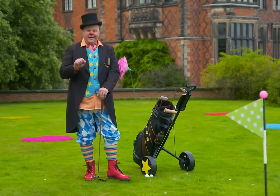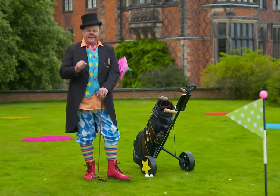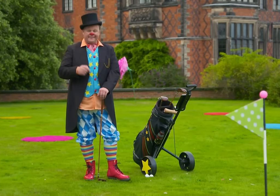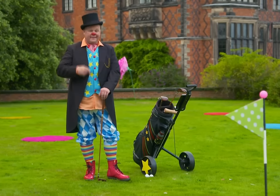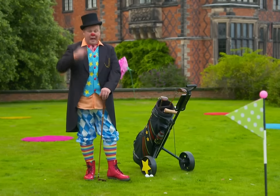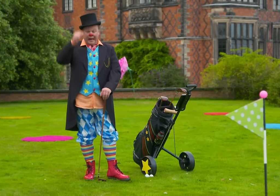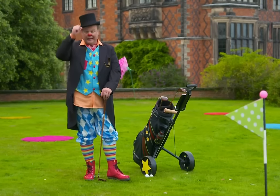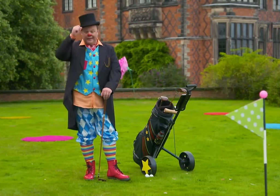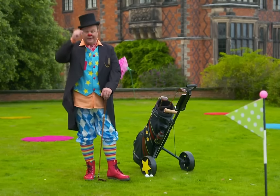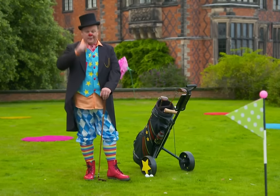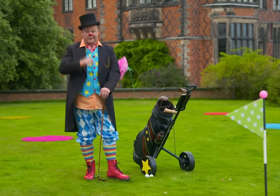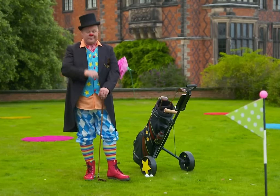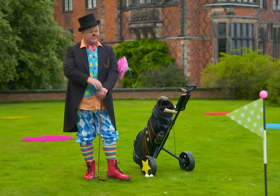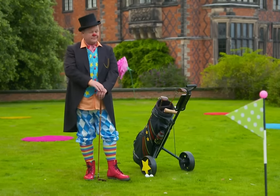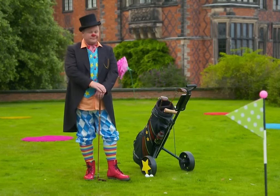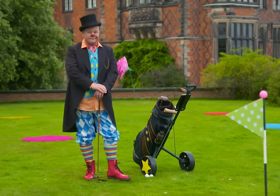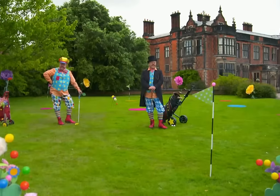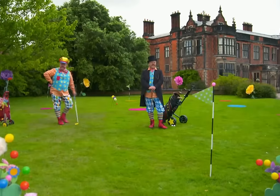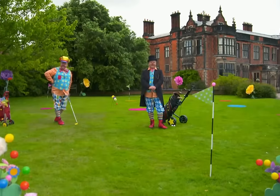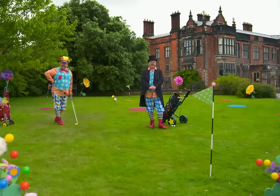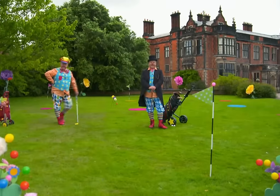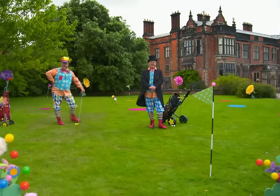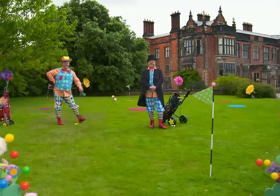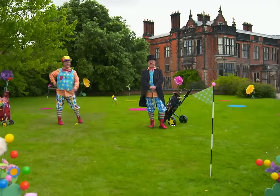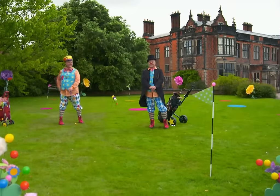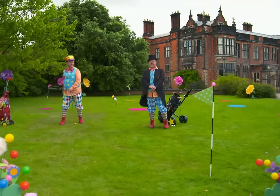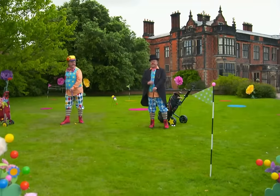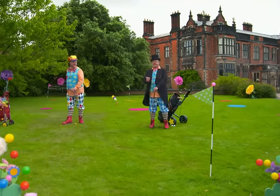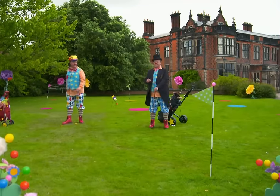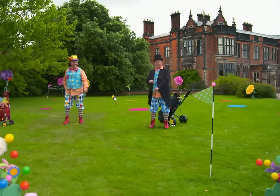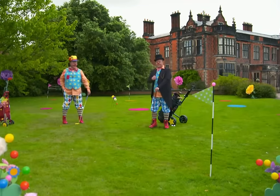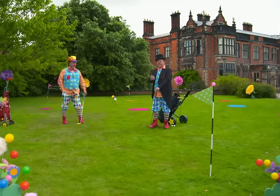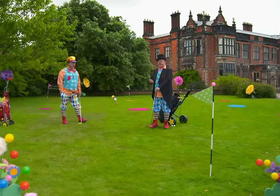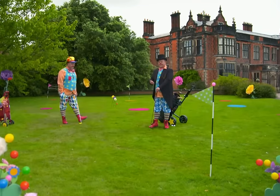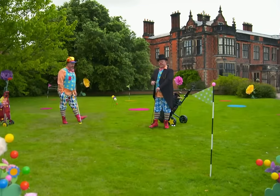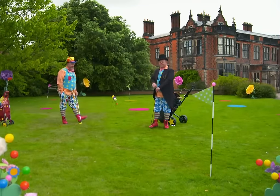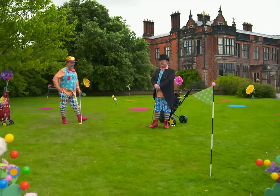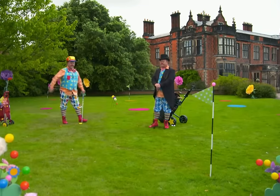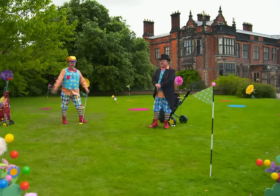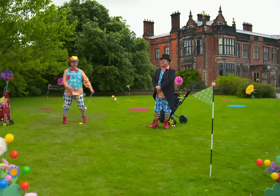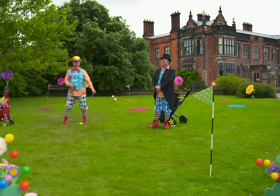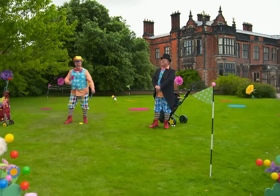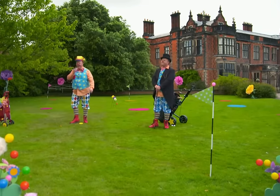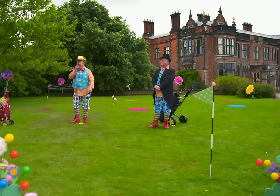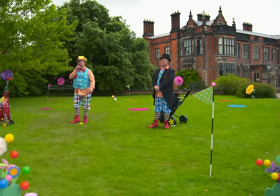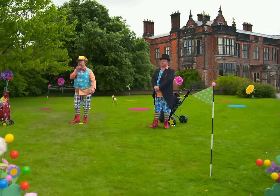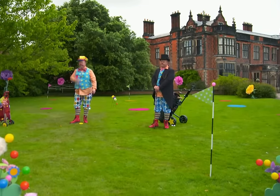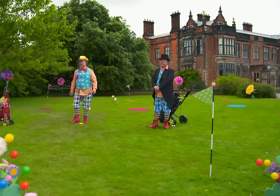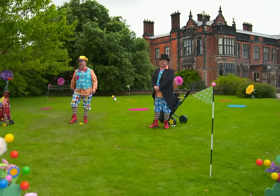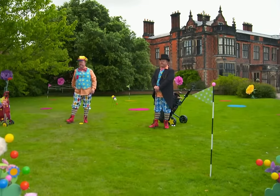yes, I know. All right, Mr. T, it's your turn. Right. Good luck, Mr. Tumble.